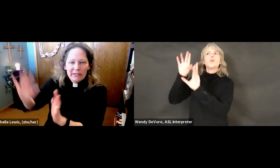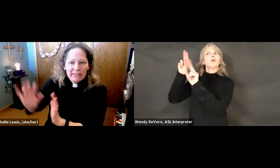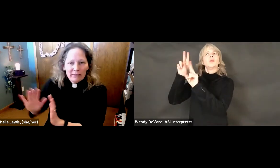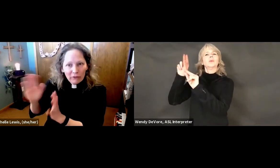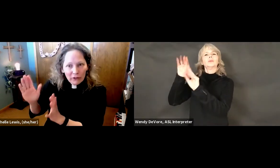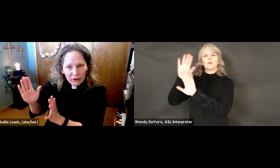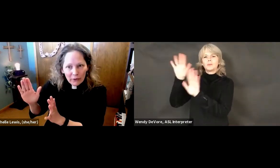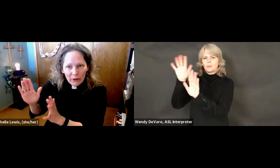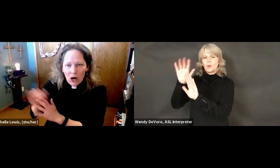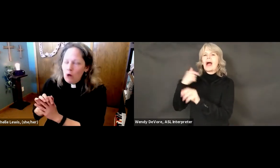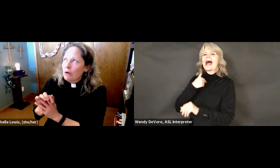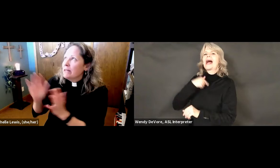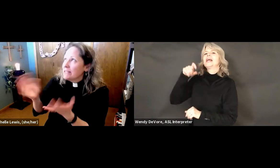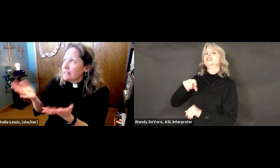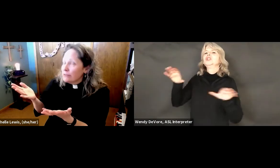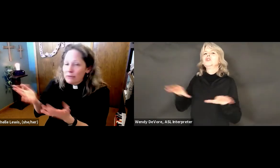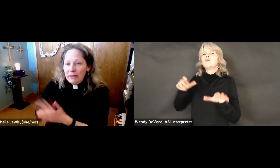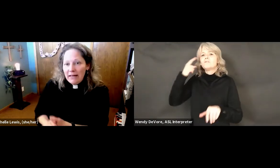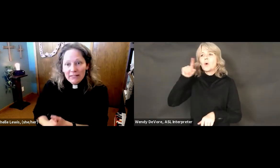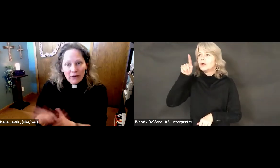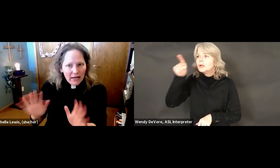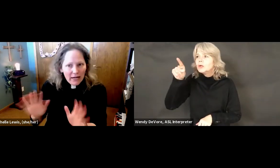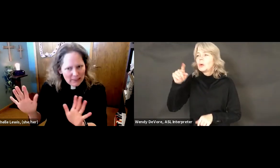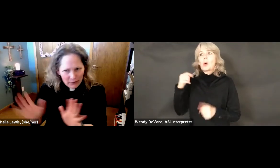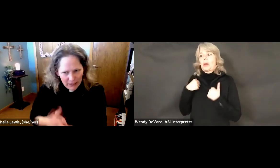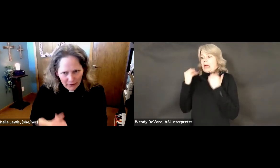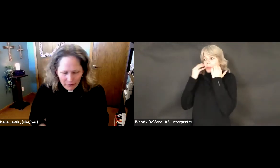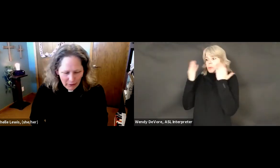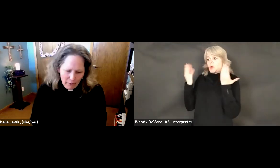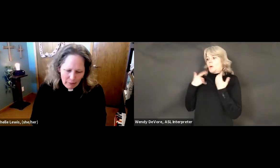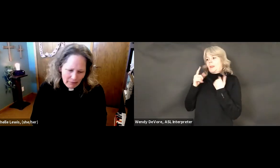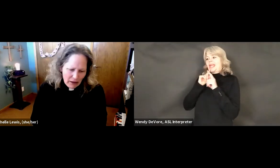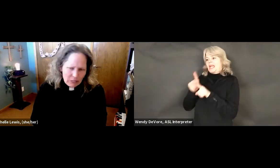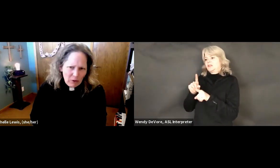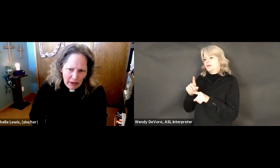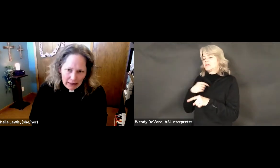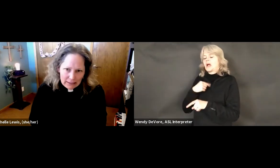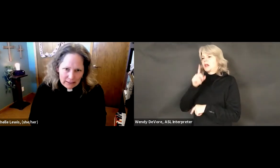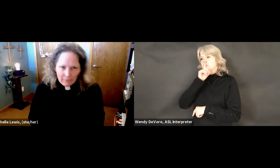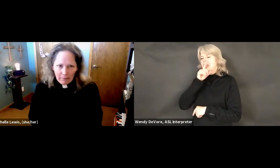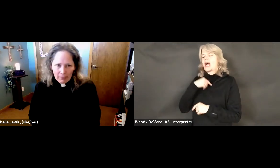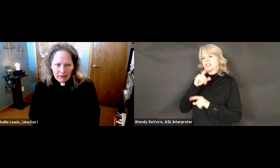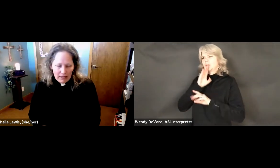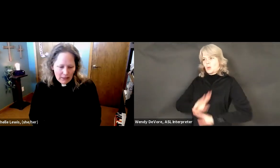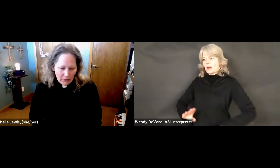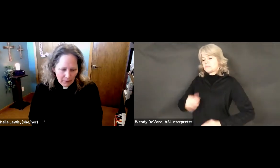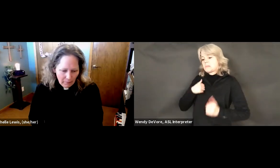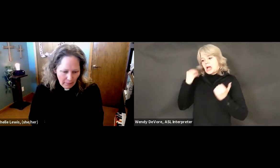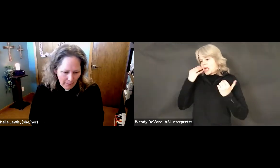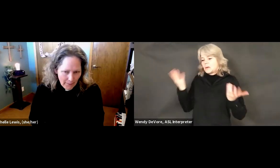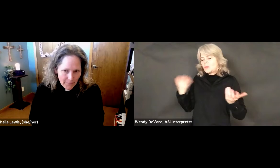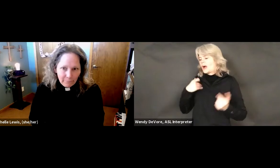be doing something for you. Or because I don't know the right answer, I just won't tell you. I'll just be quiet and not tell